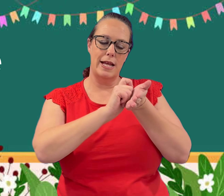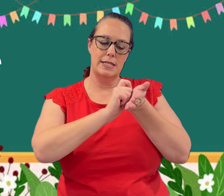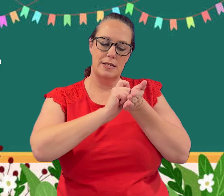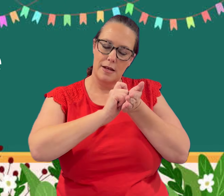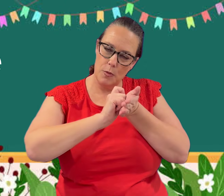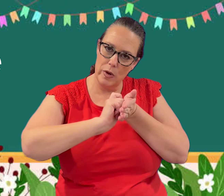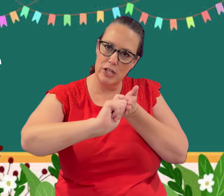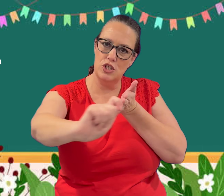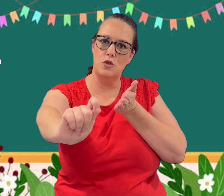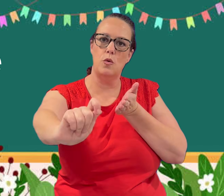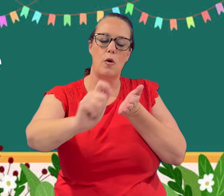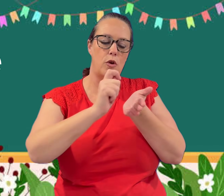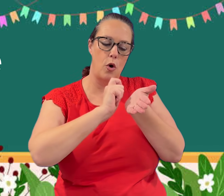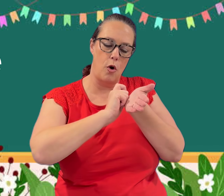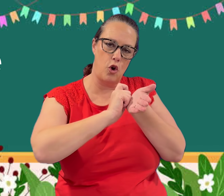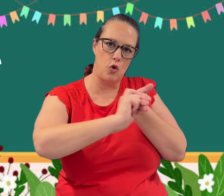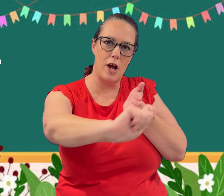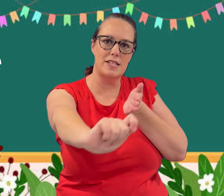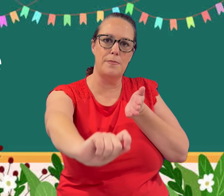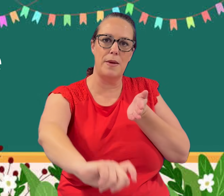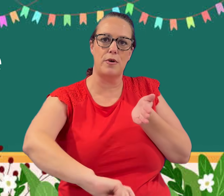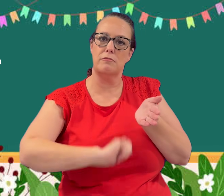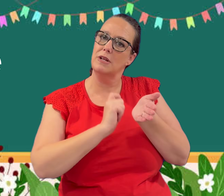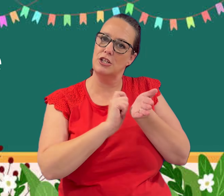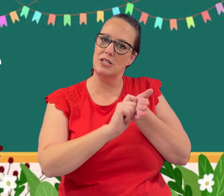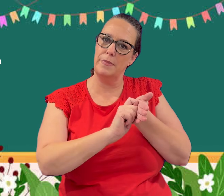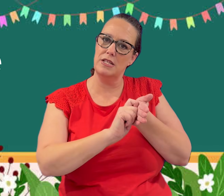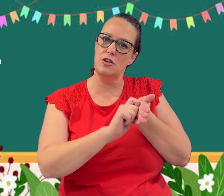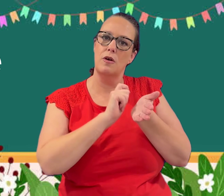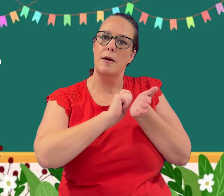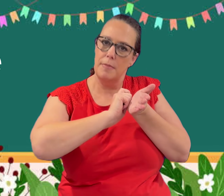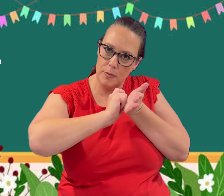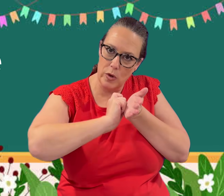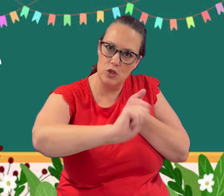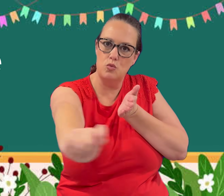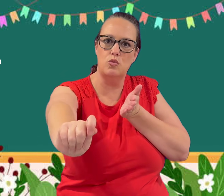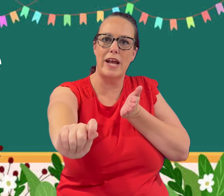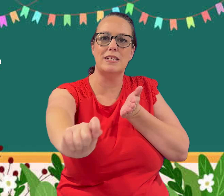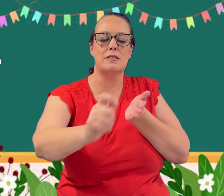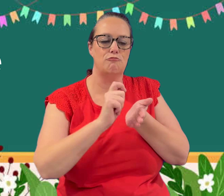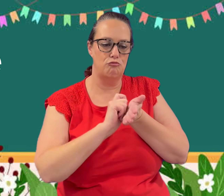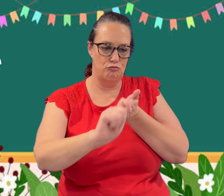Write, going to go across the paper, not just a pencil, but I'm going to write.